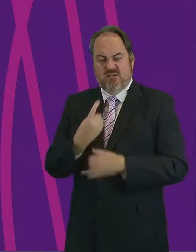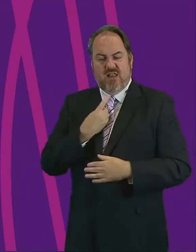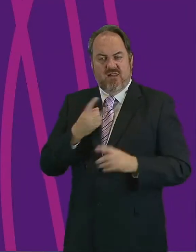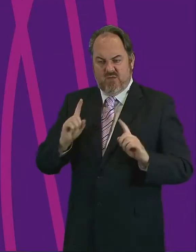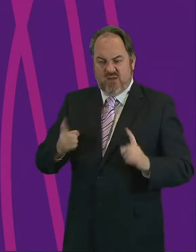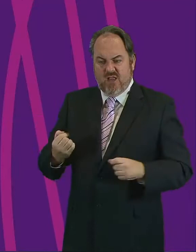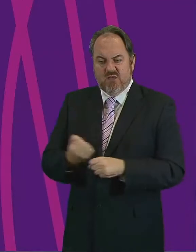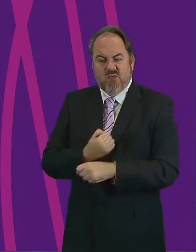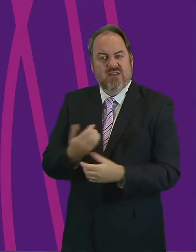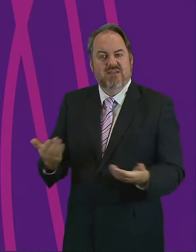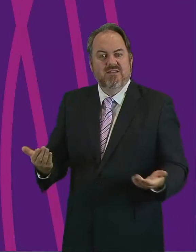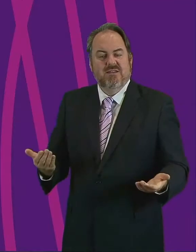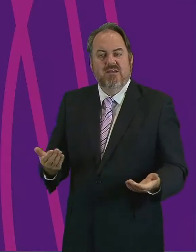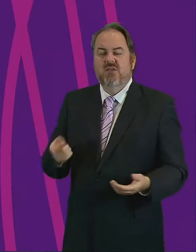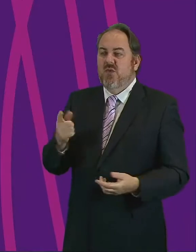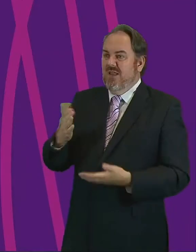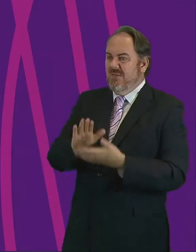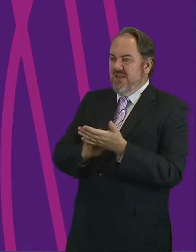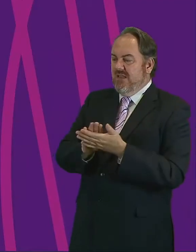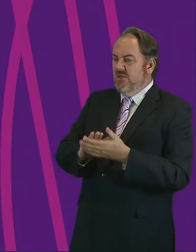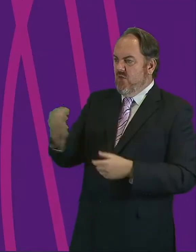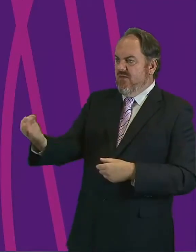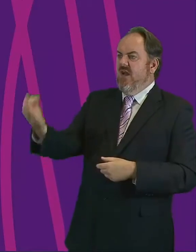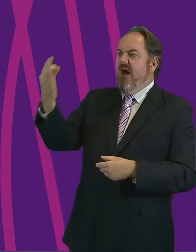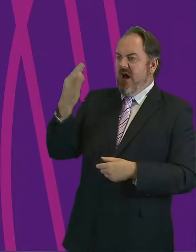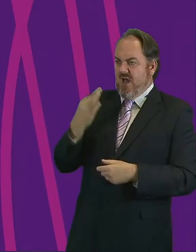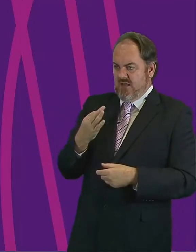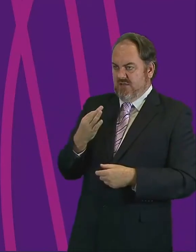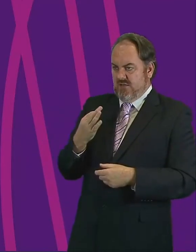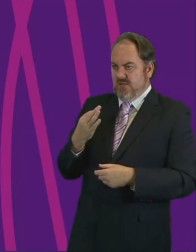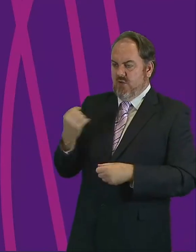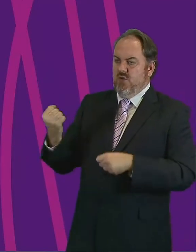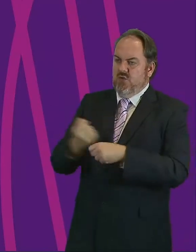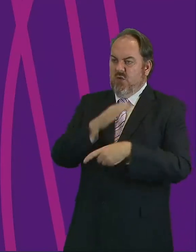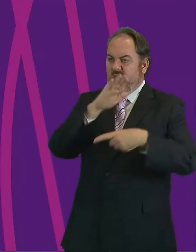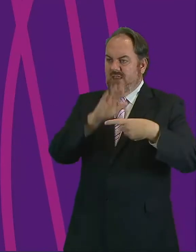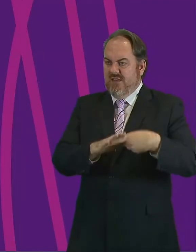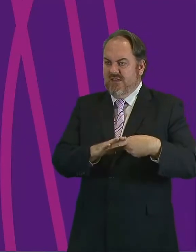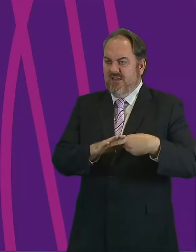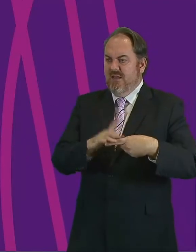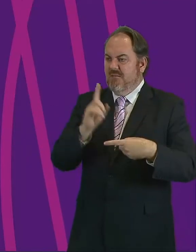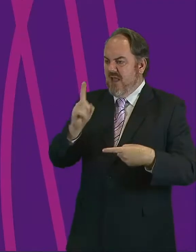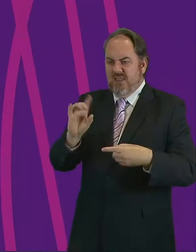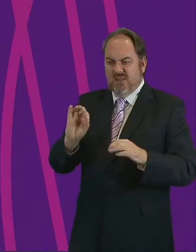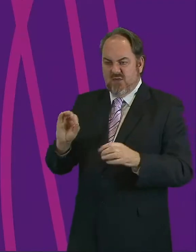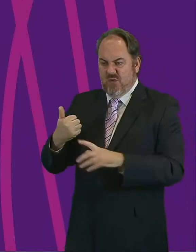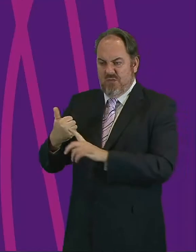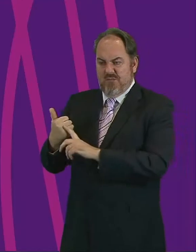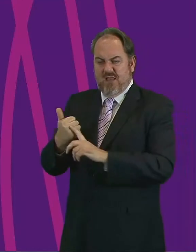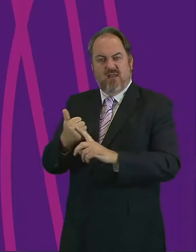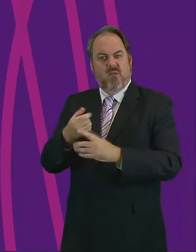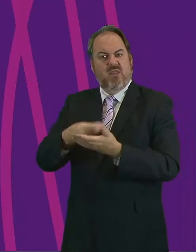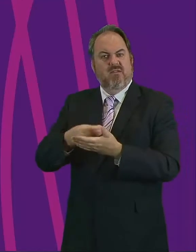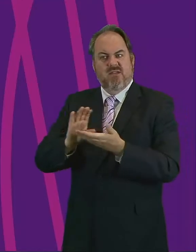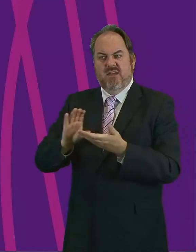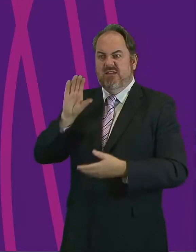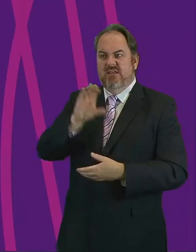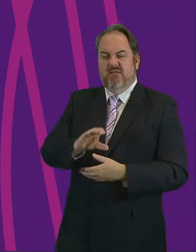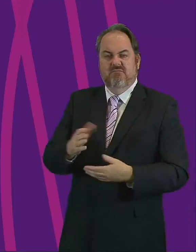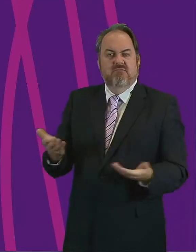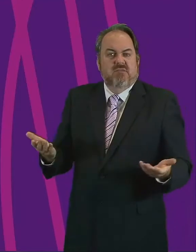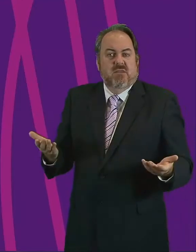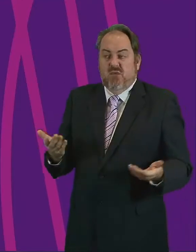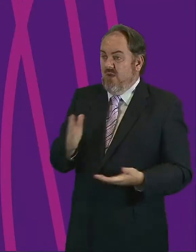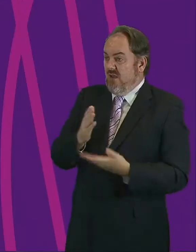of another request that has not come with consequential funding attached. Therefore, whilst I'm very sympathetic to the argument, I'd like to